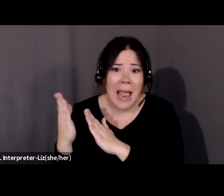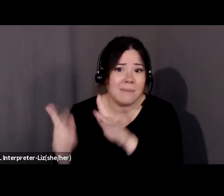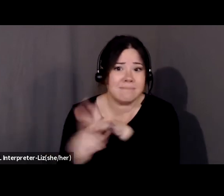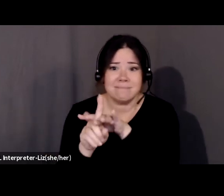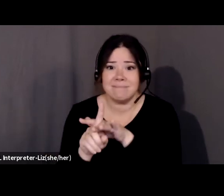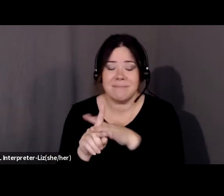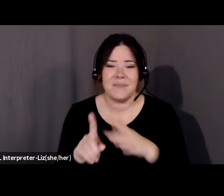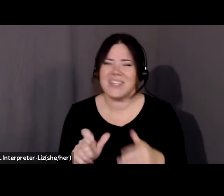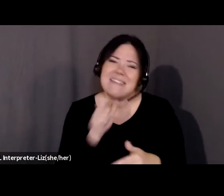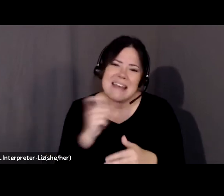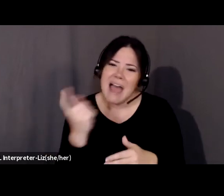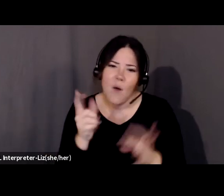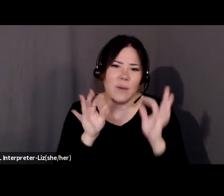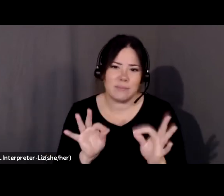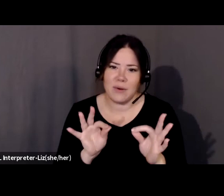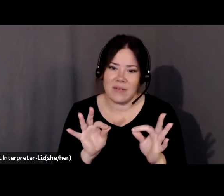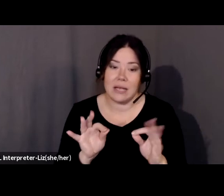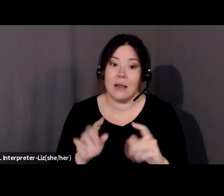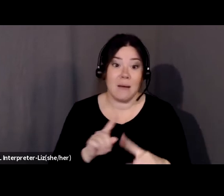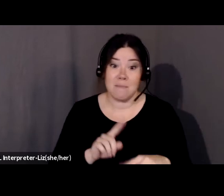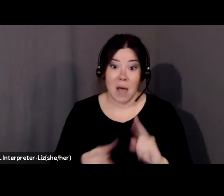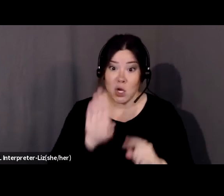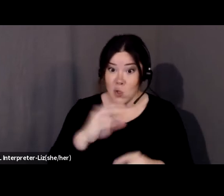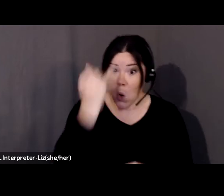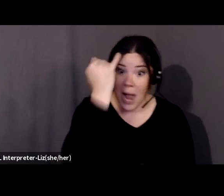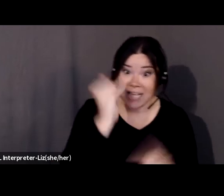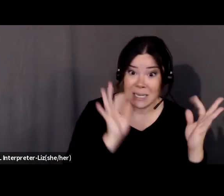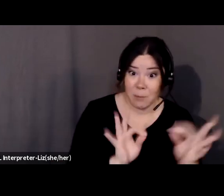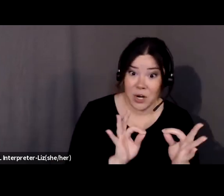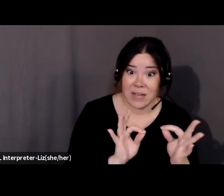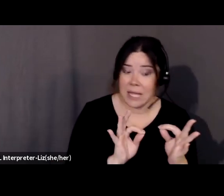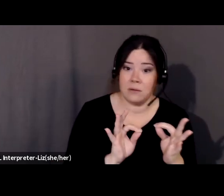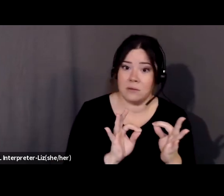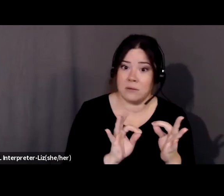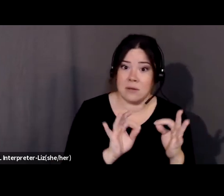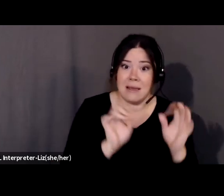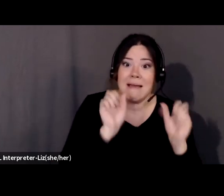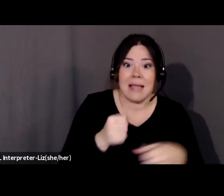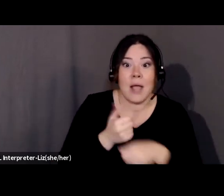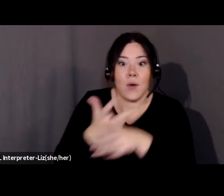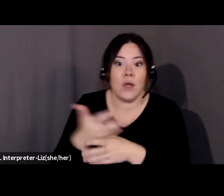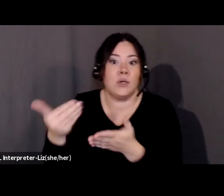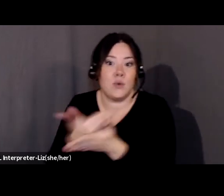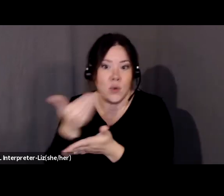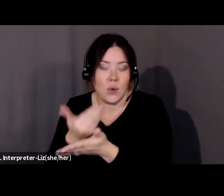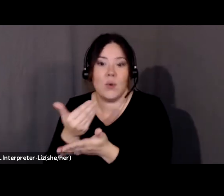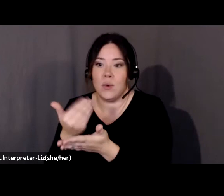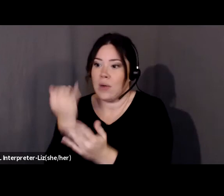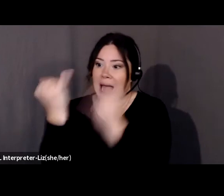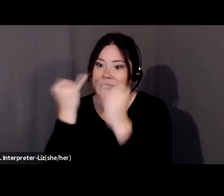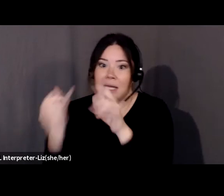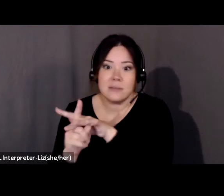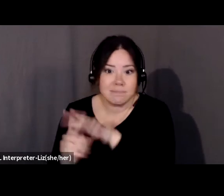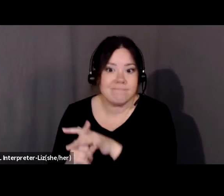be perfect, but a lot of times what you think isn't perfect turns out to lead you somewhere else and find a new resource. And I found that's always